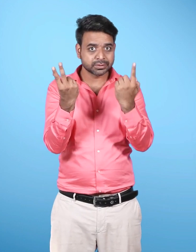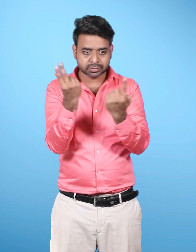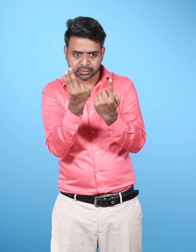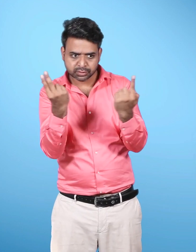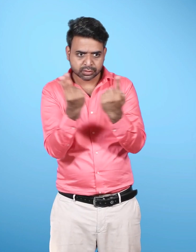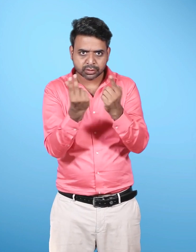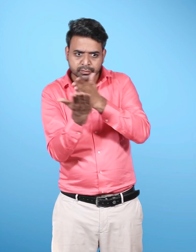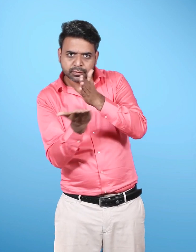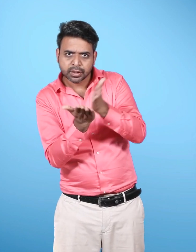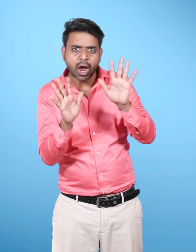arrangement?